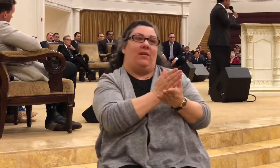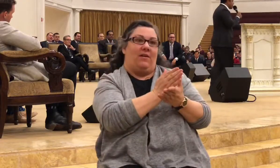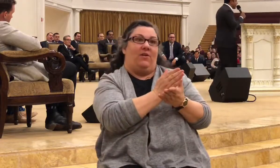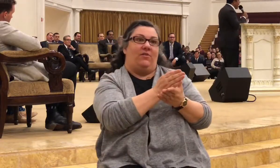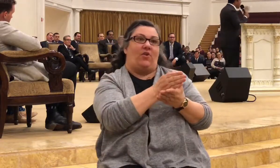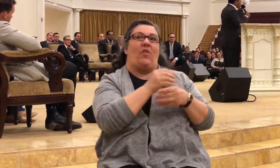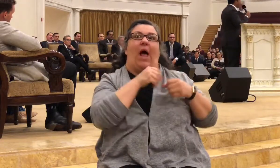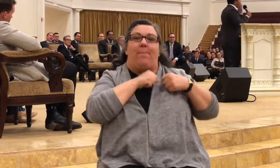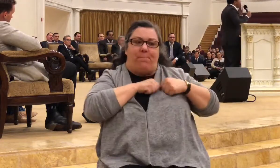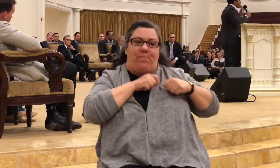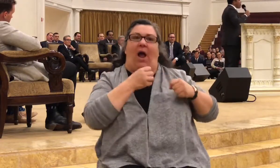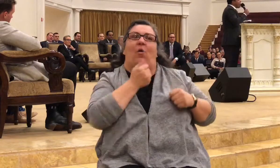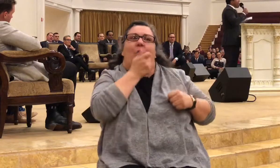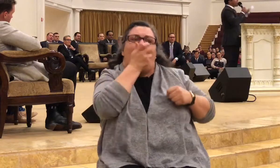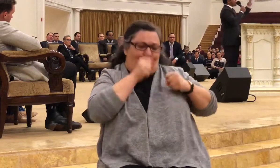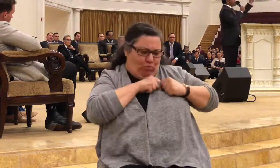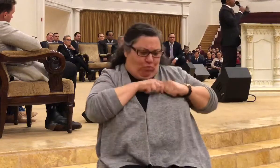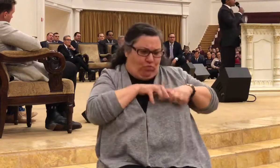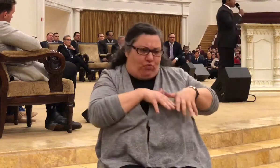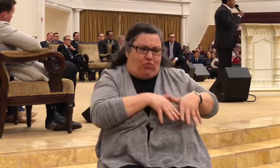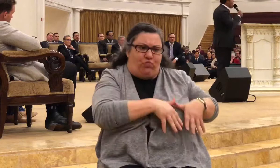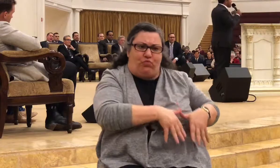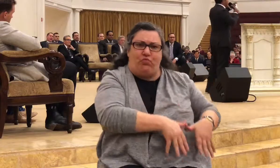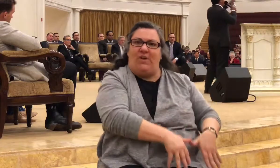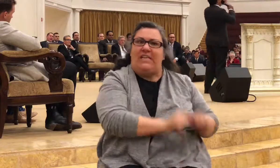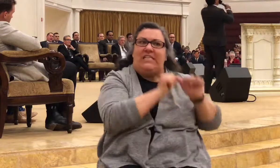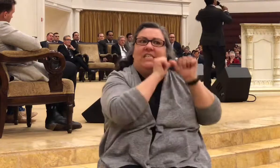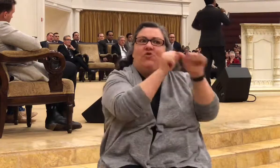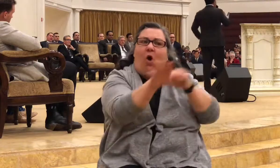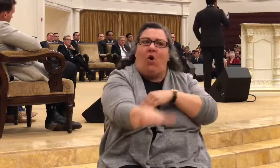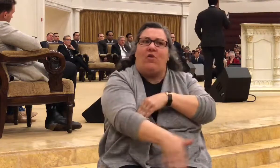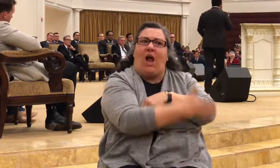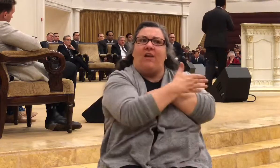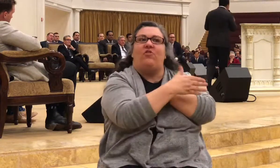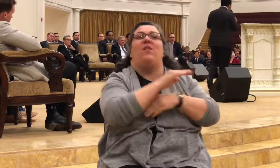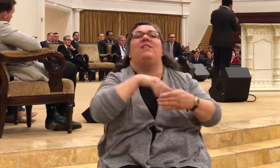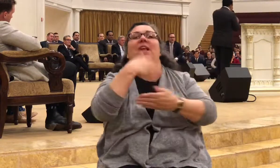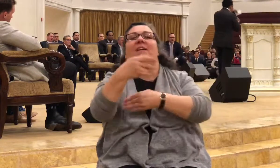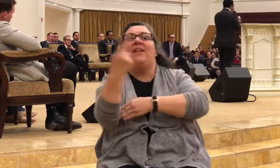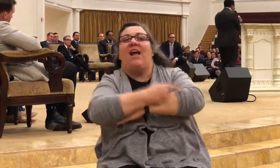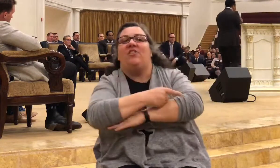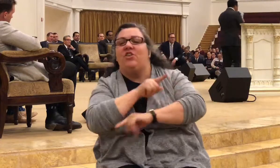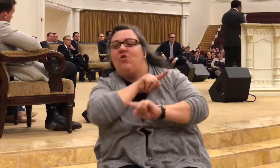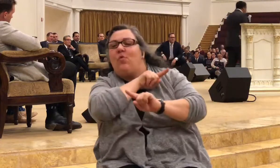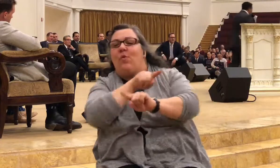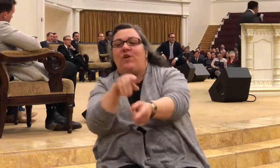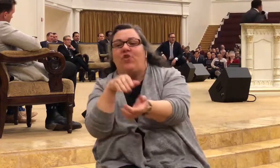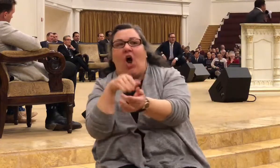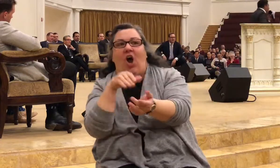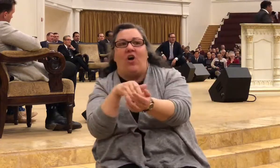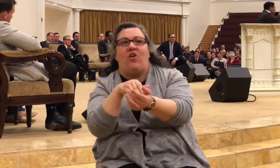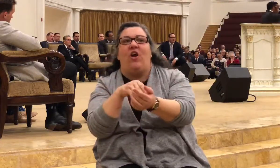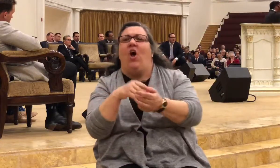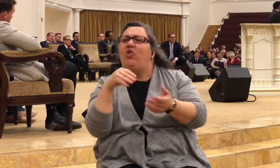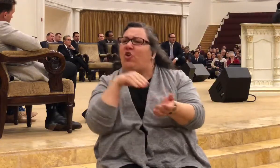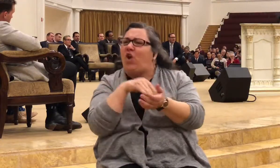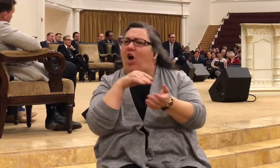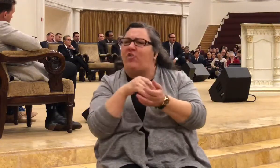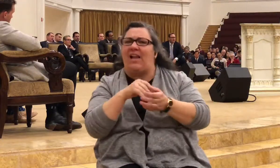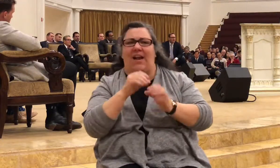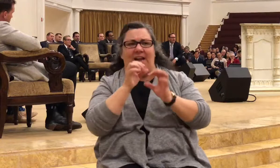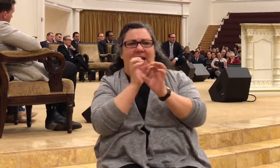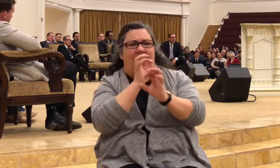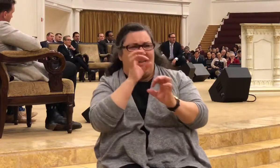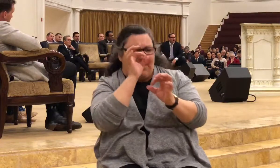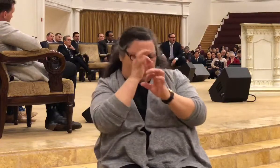to continue, she got up and she went back to the doctor. And to make a long story short, the doctors put cameras in her body. And the doctor's looking